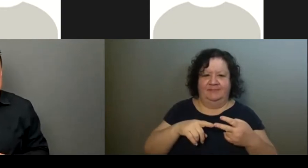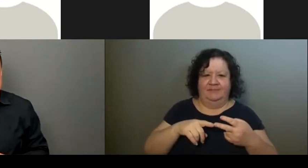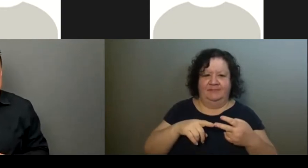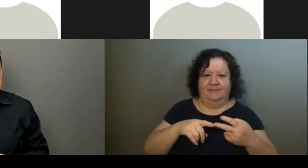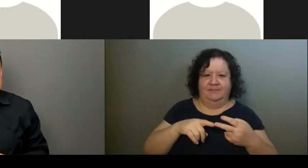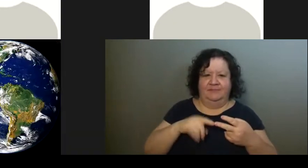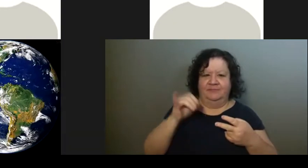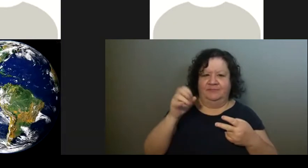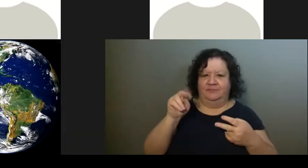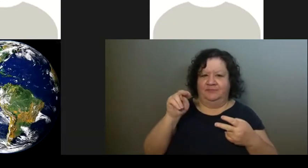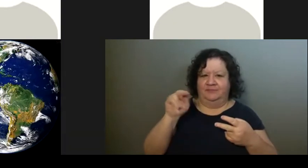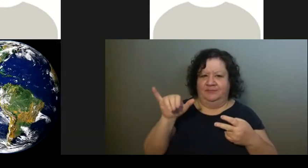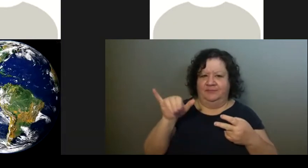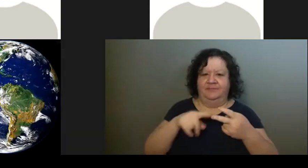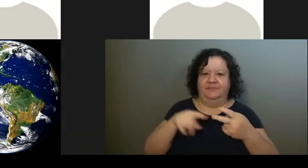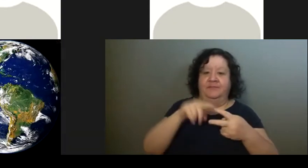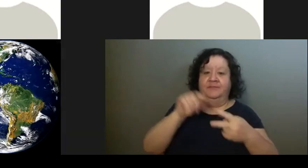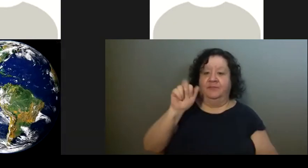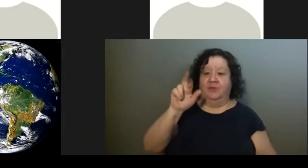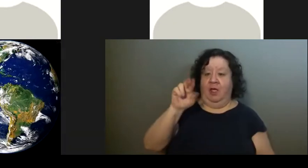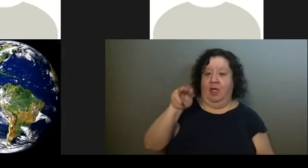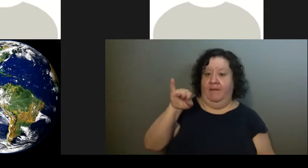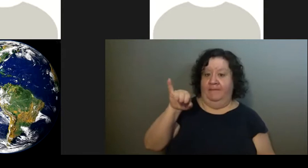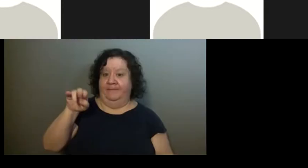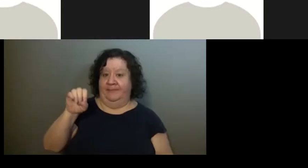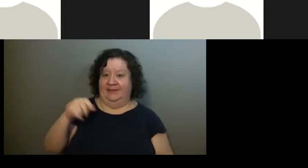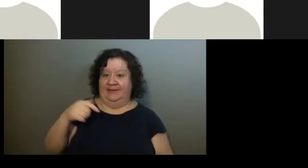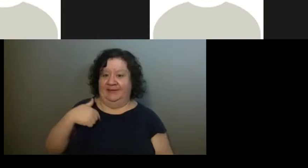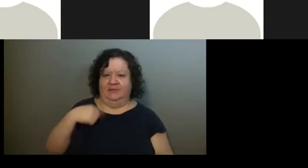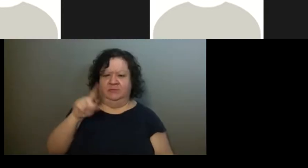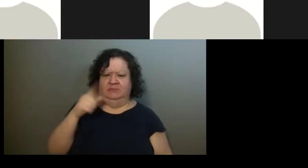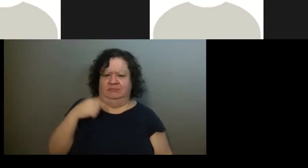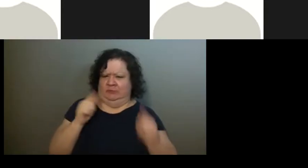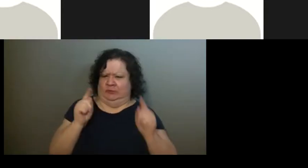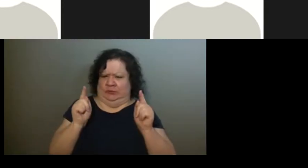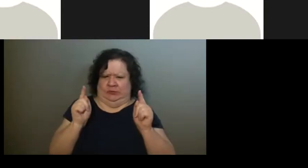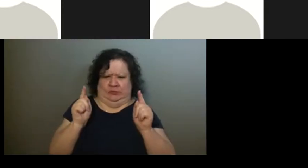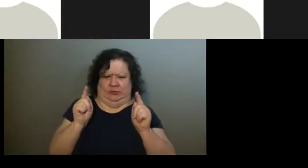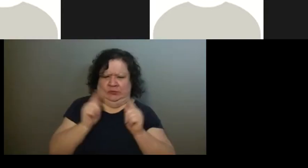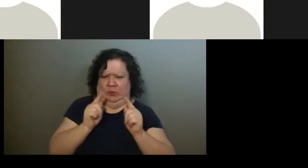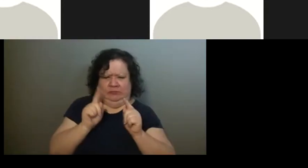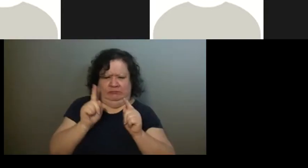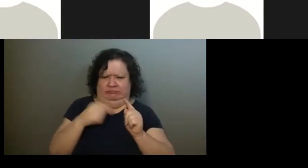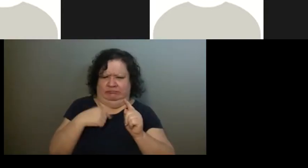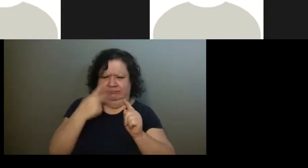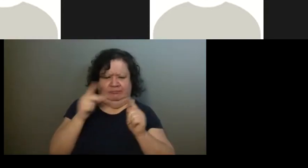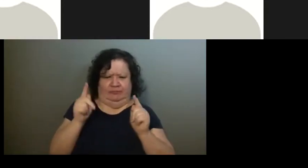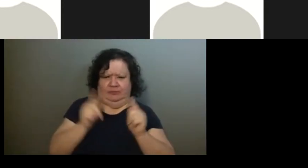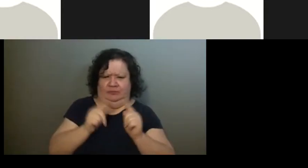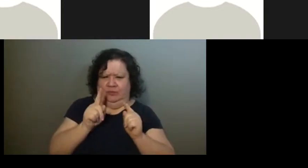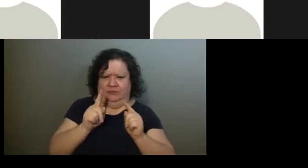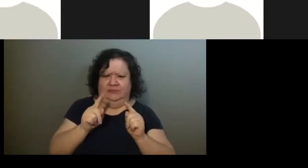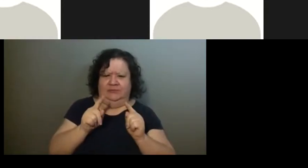very short. Sorry for jumping in, but this is a very important question raised concerning the inclusion